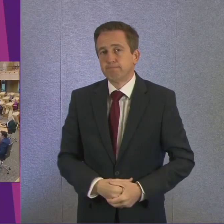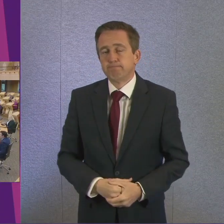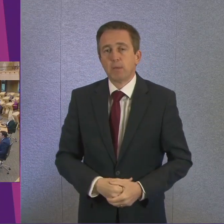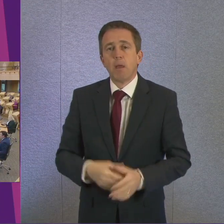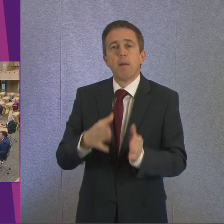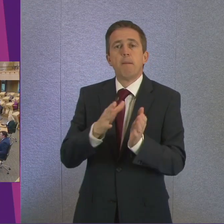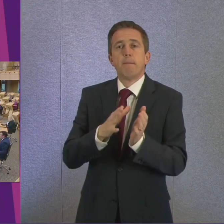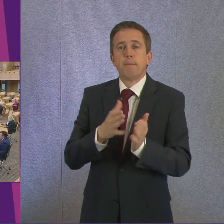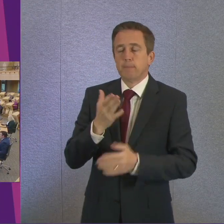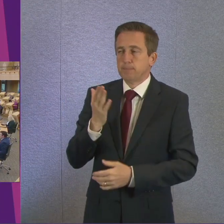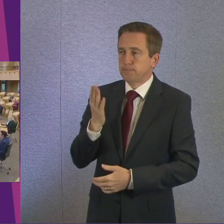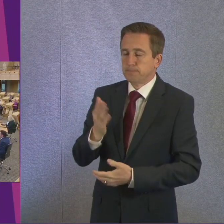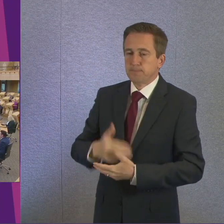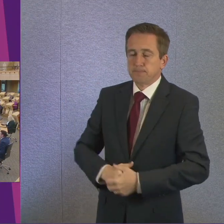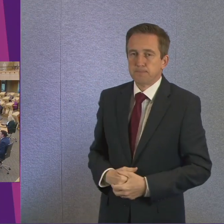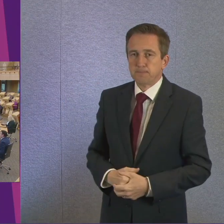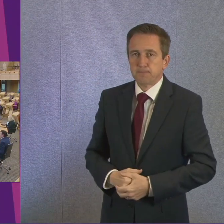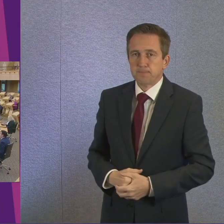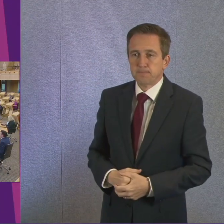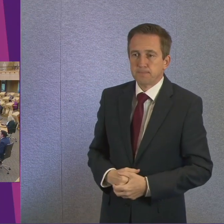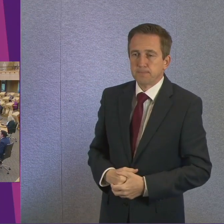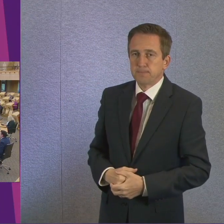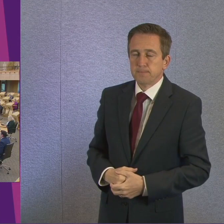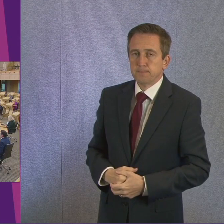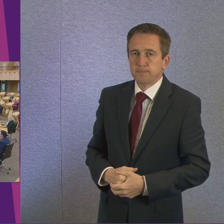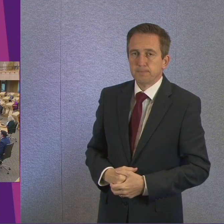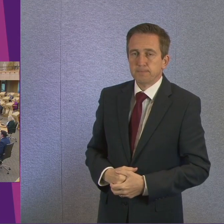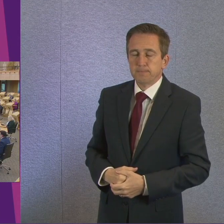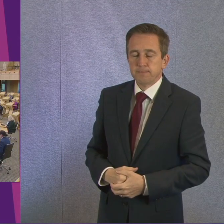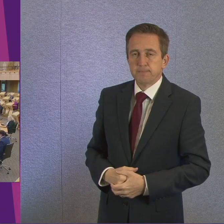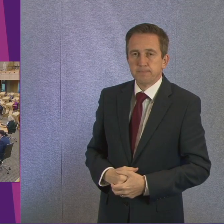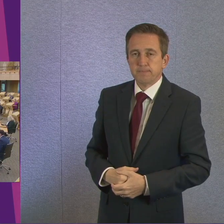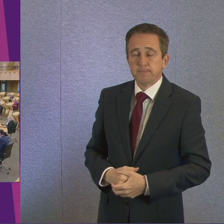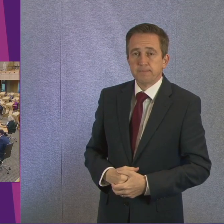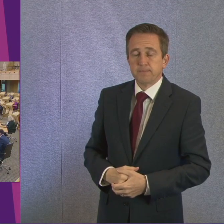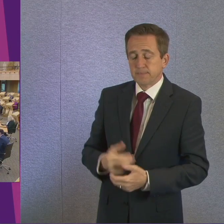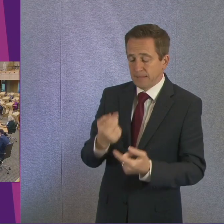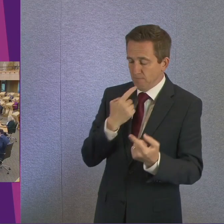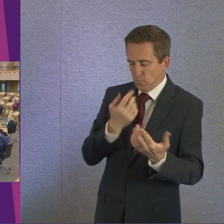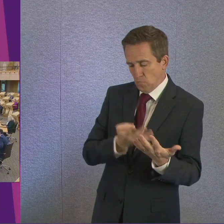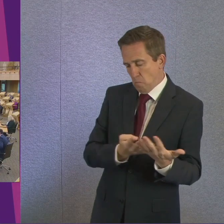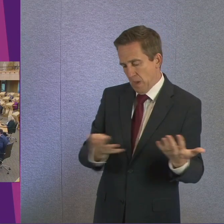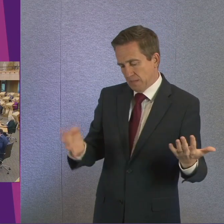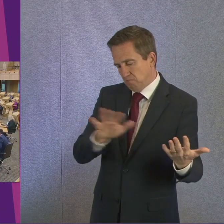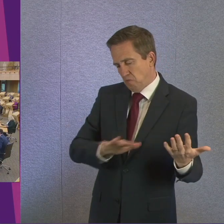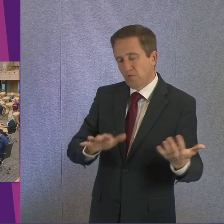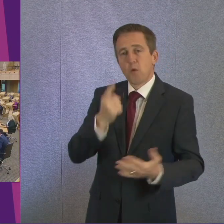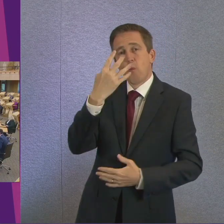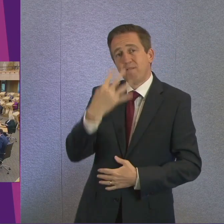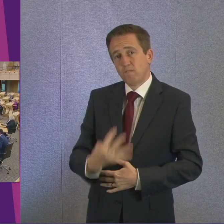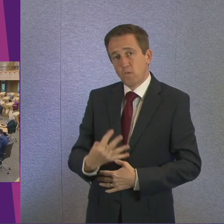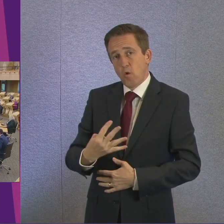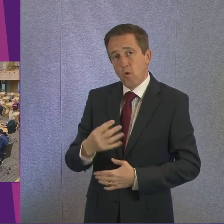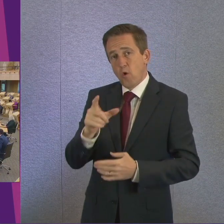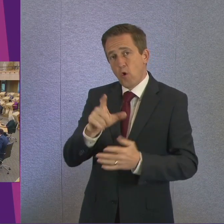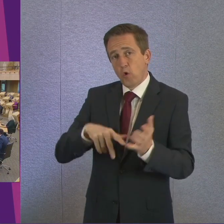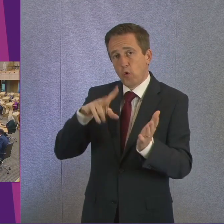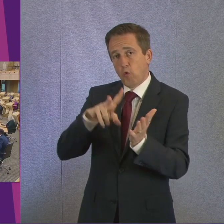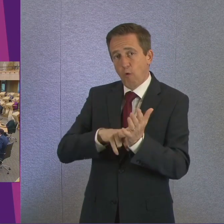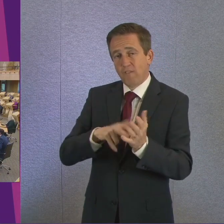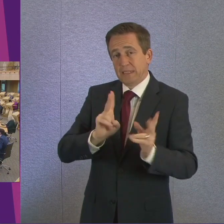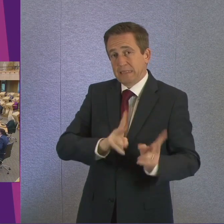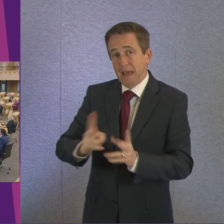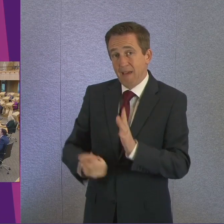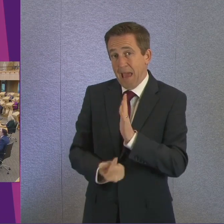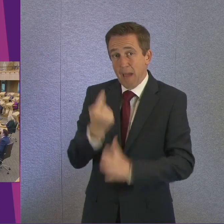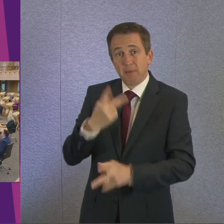Lennon, to be followed by Alison Johnson. Thank you, Presiding Officer. The latest data is that around 1 in 4 COVID-19 deaths have happened in